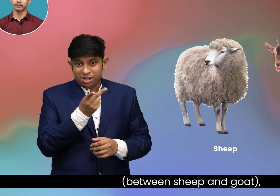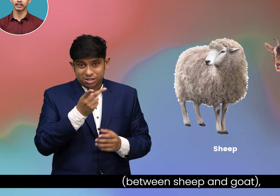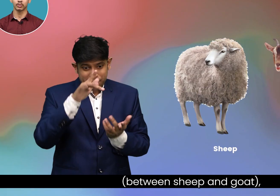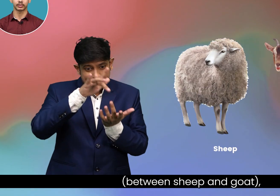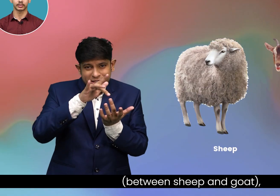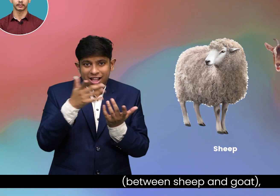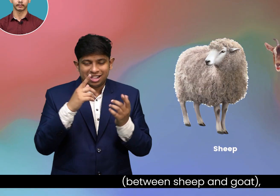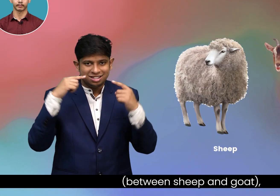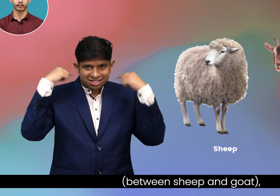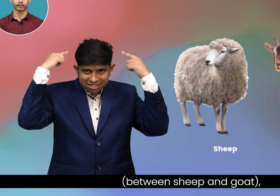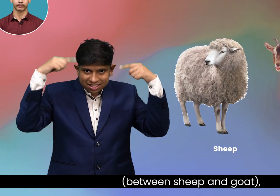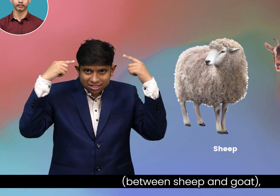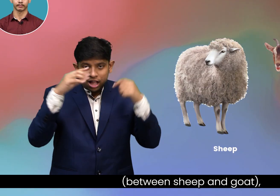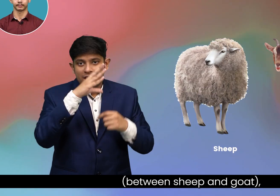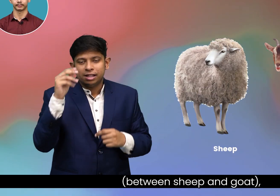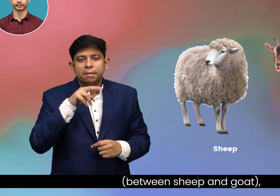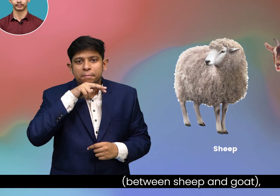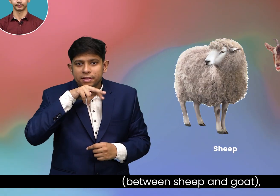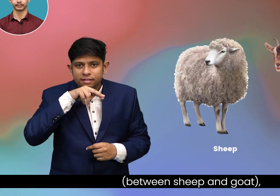Between sheep and goats.